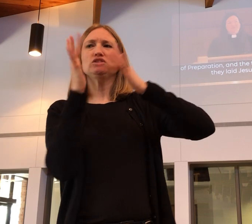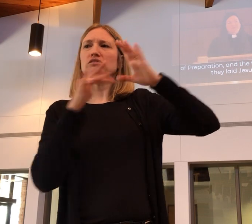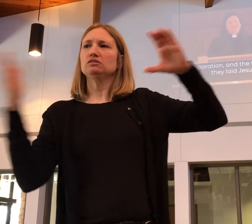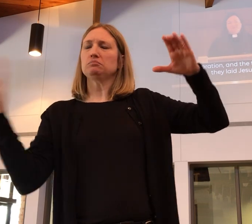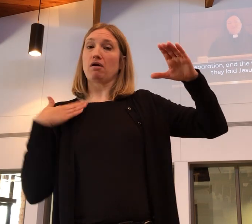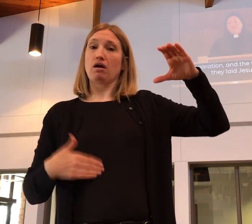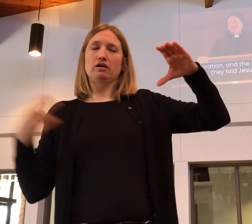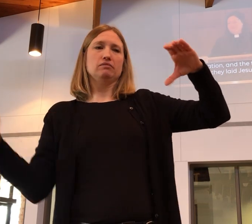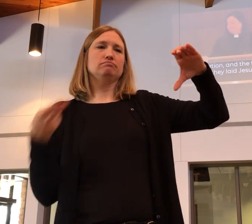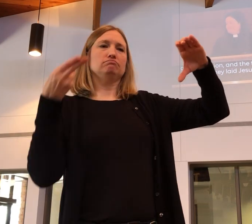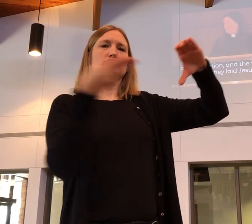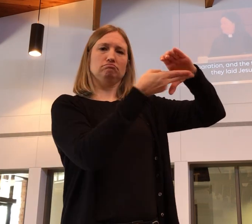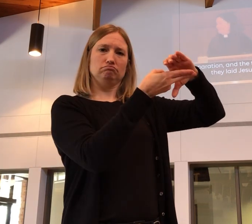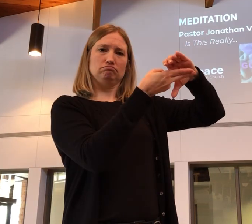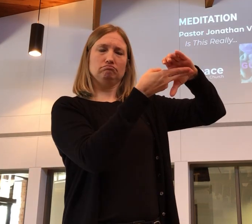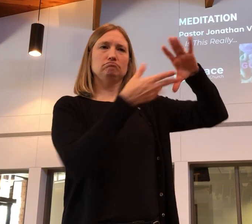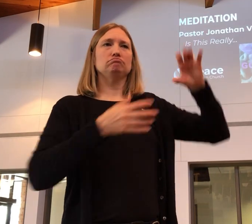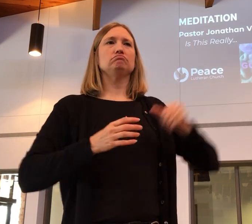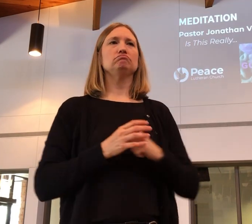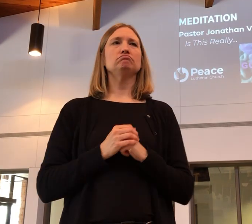there.